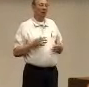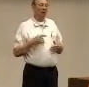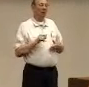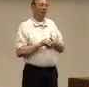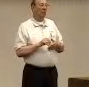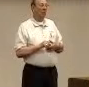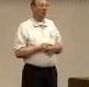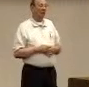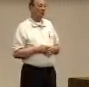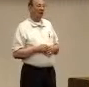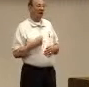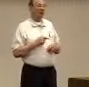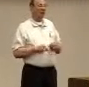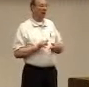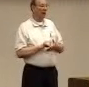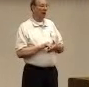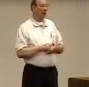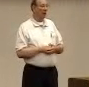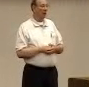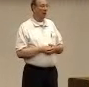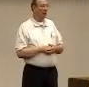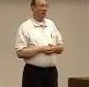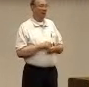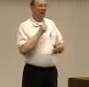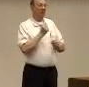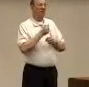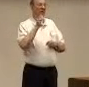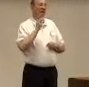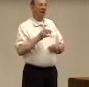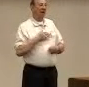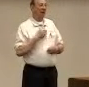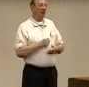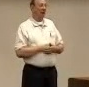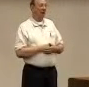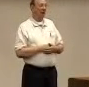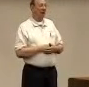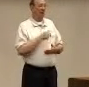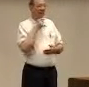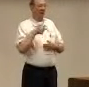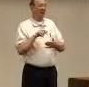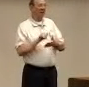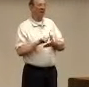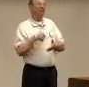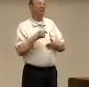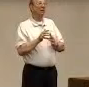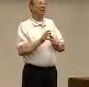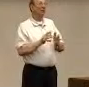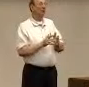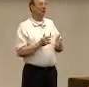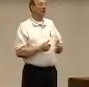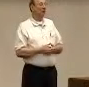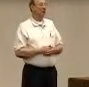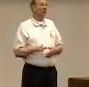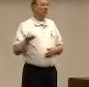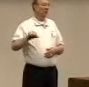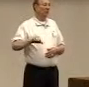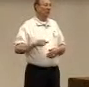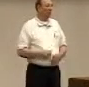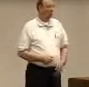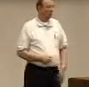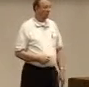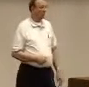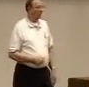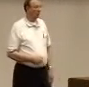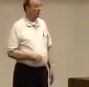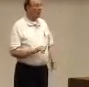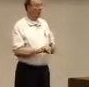can't. That's just not my life anymore. I can't do that. He said, that wouldn't make God happy, and that's not what I'm about. I'm about Jesus